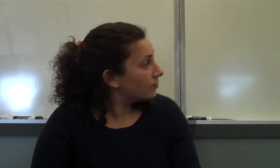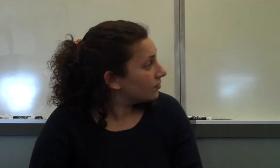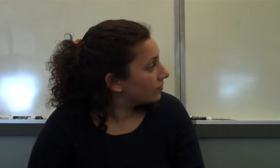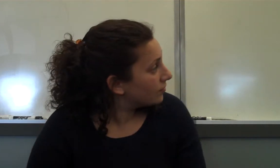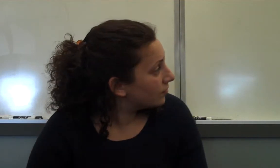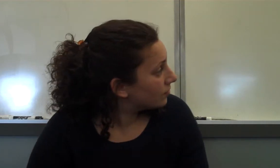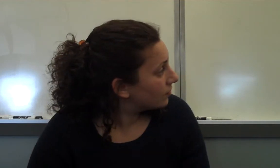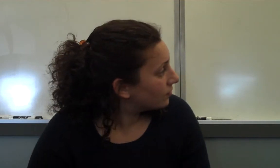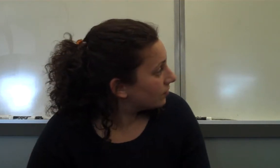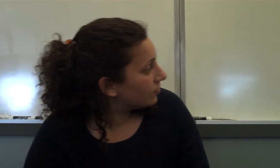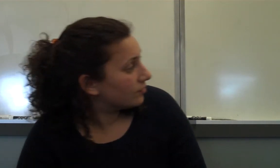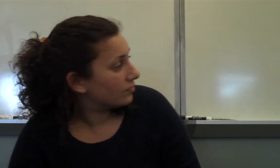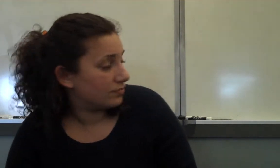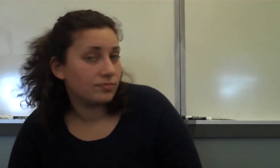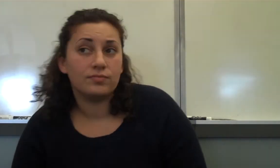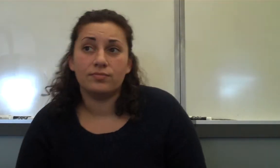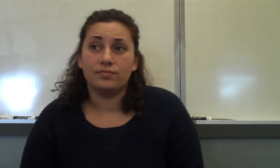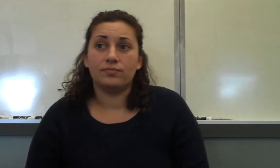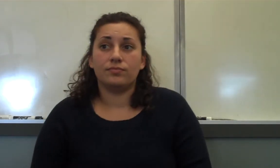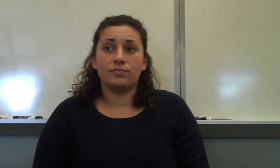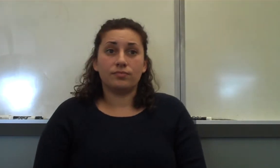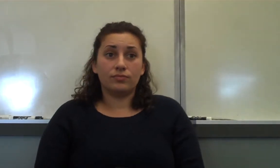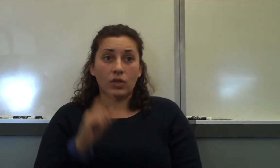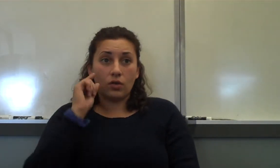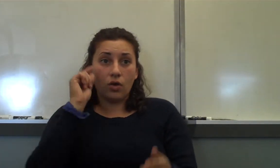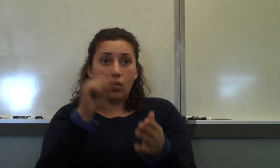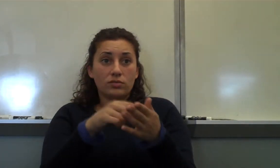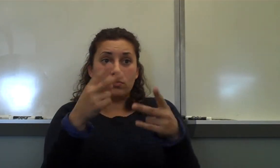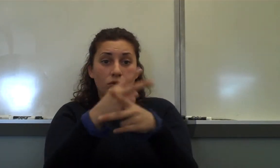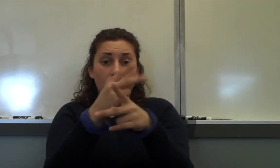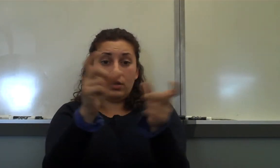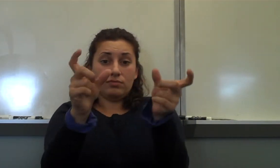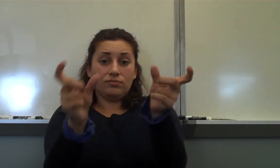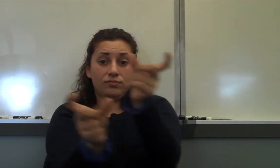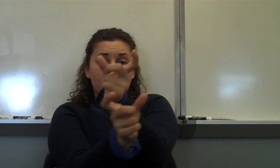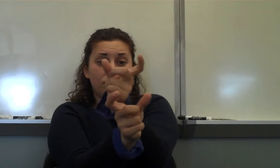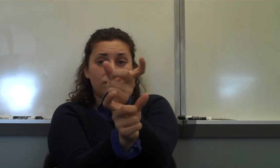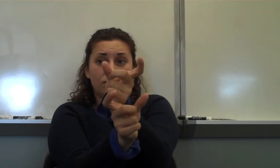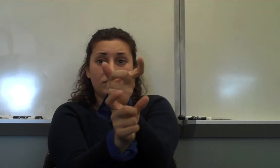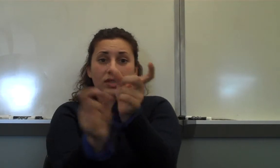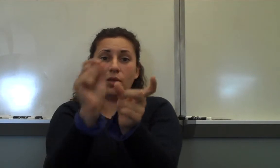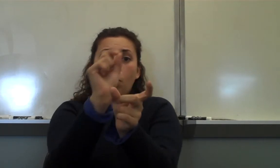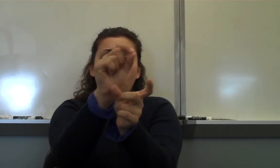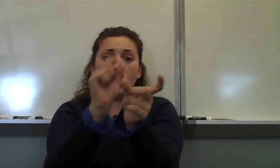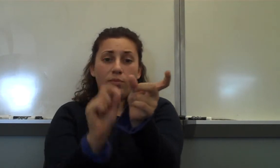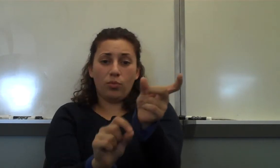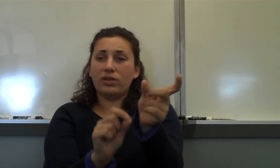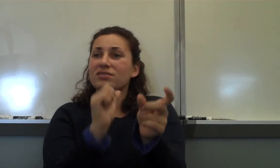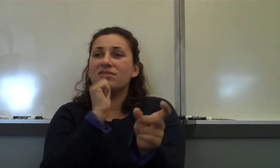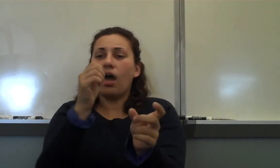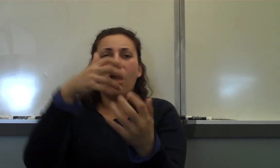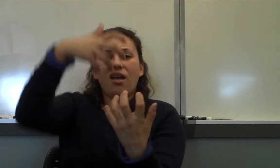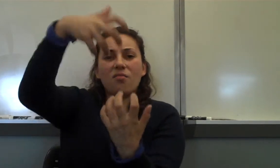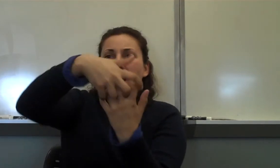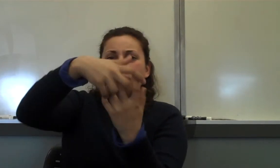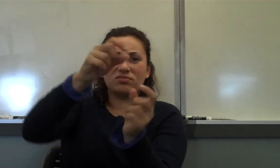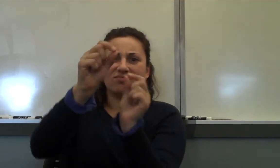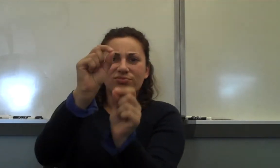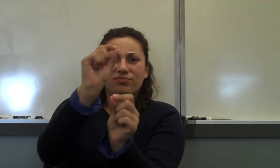Now the first thing you'll notice about vertical multiplication is that the decimal points aren't lined up. No, they're not. And that's fine. As